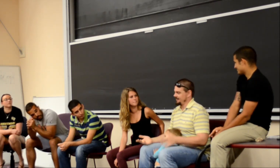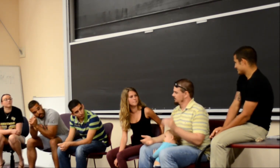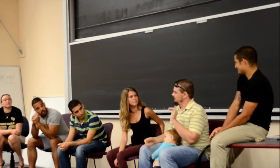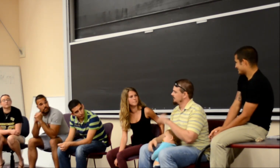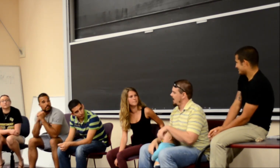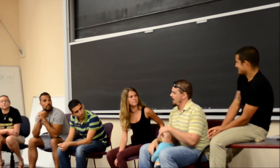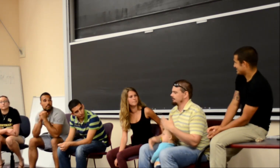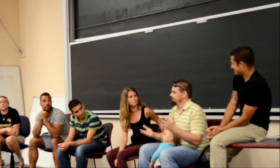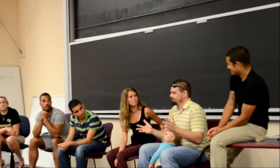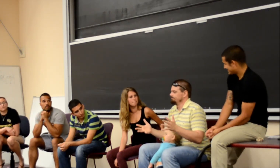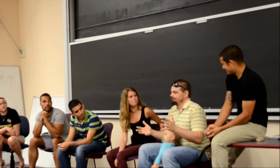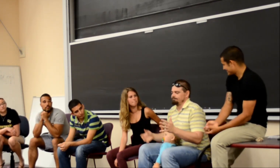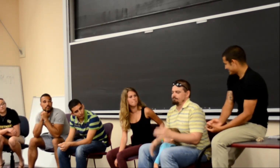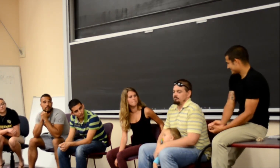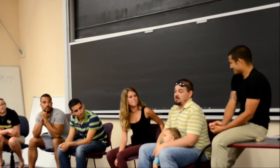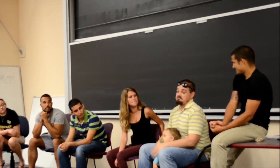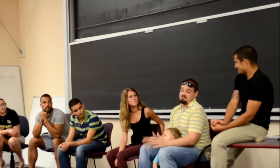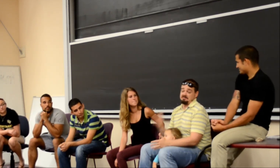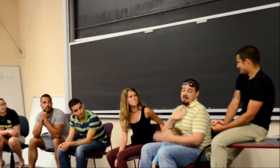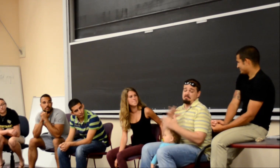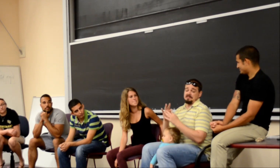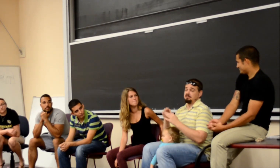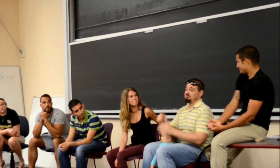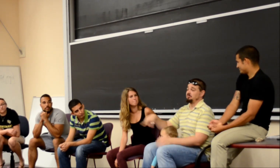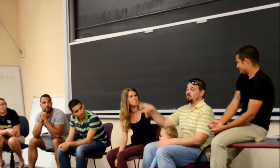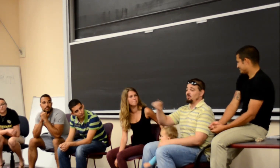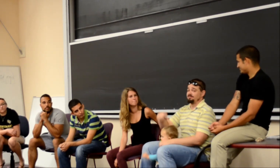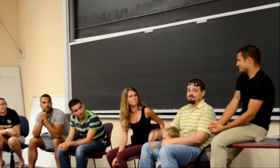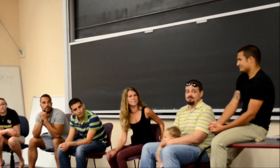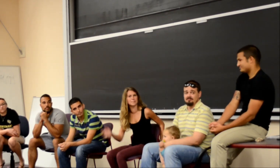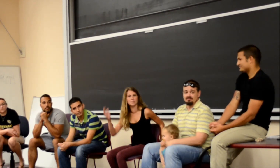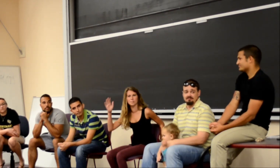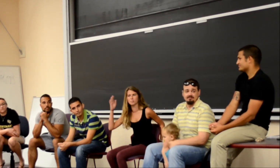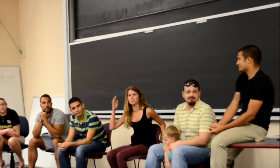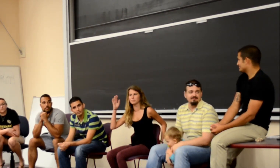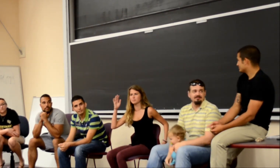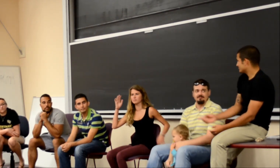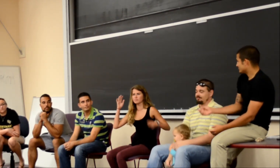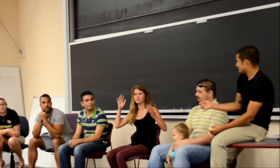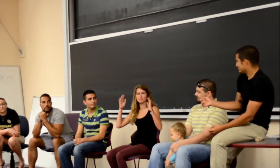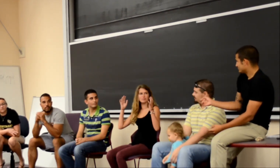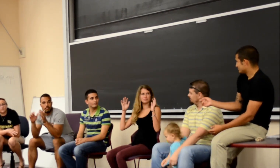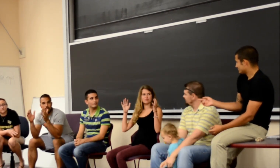So don't just think, oh, they're deaf, I'm not going to hire them. So it's up to you.